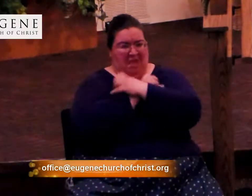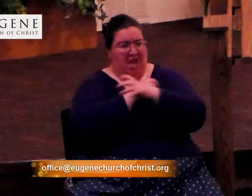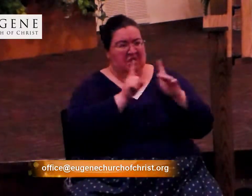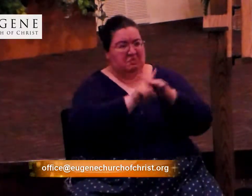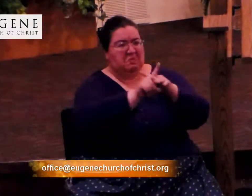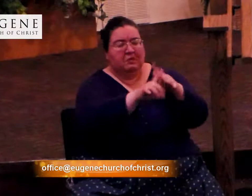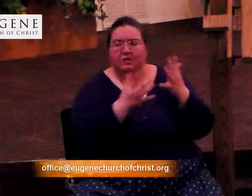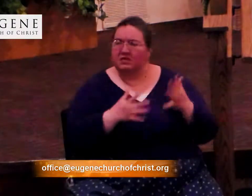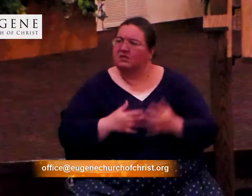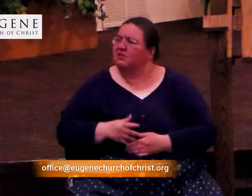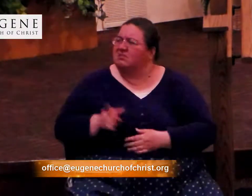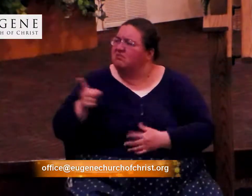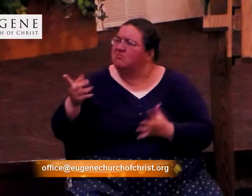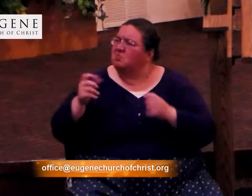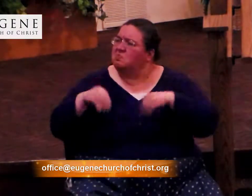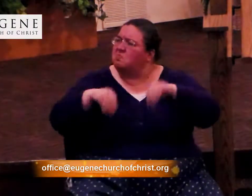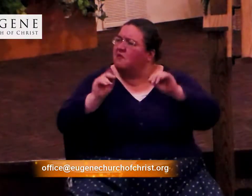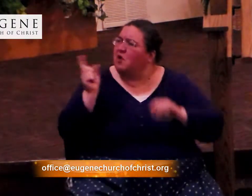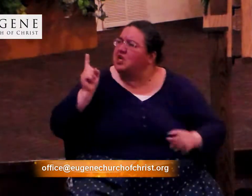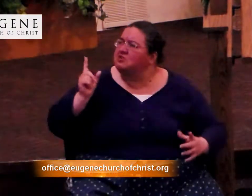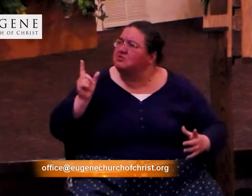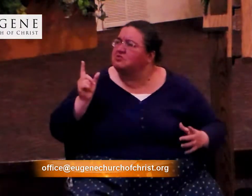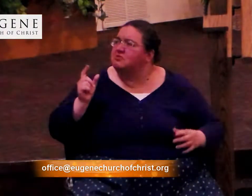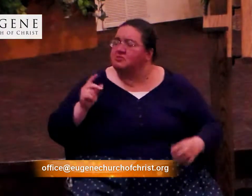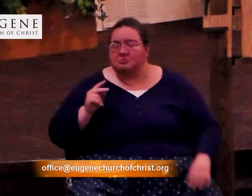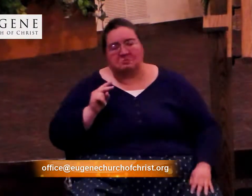go?" And then you look at your spouse and you say, "I have no idea."